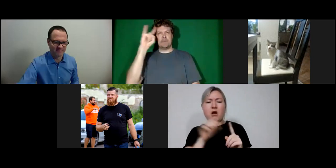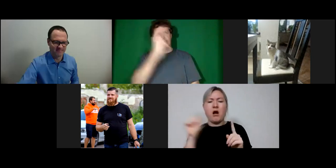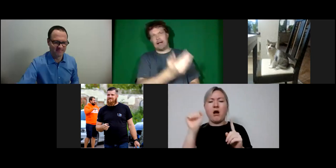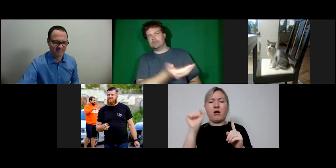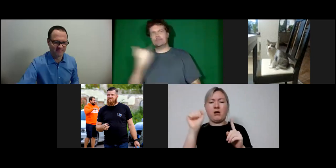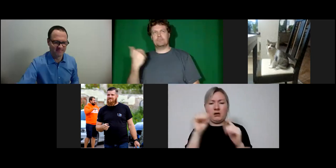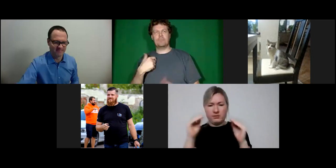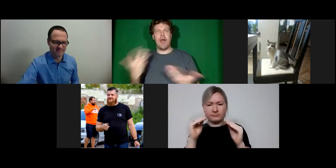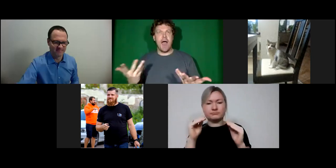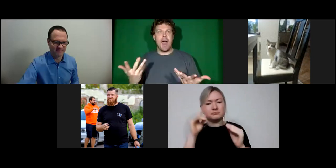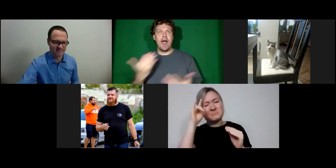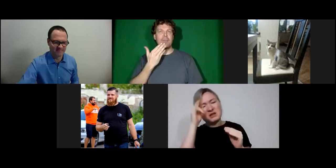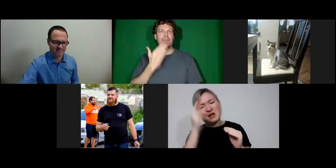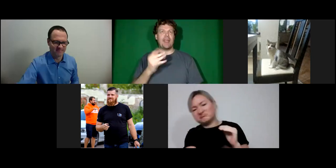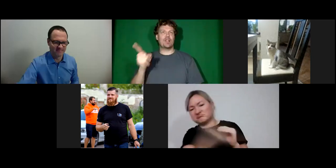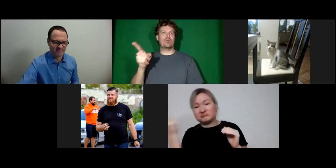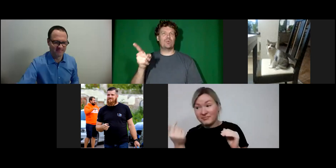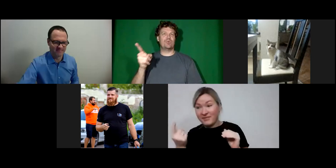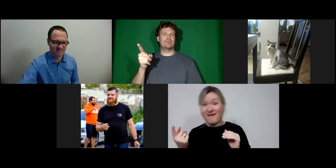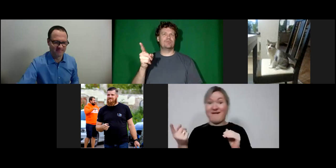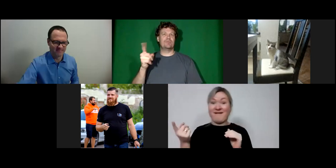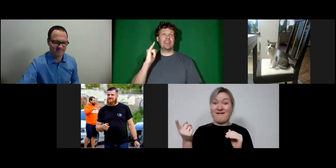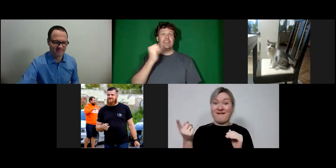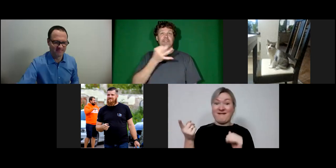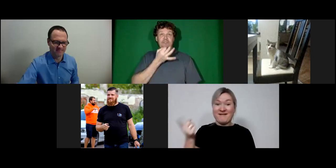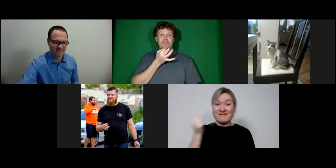And when I was able to play in the A leagues, I remembered